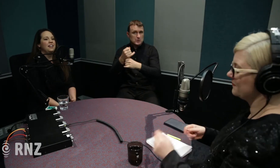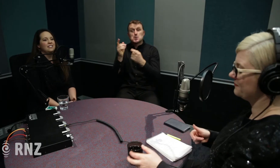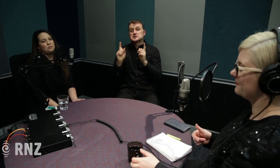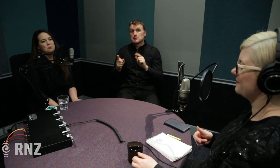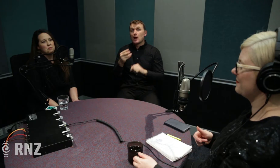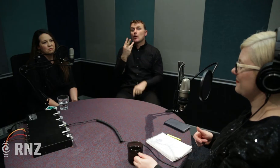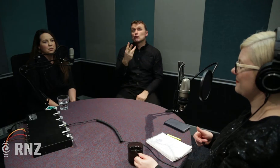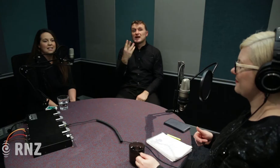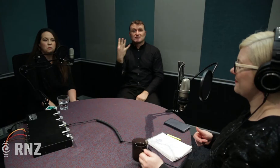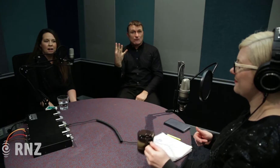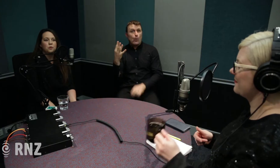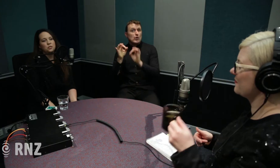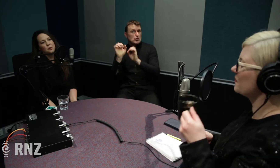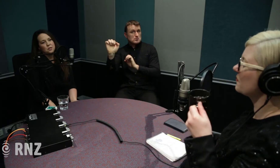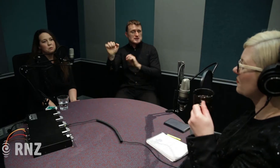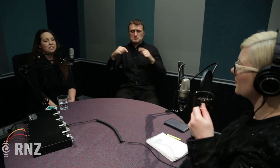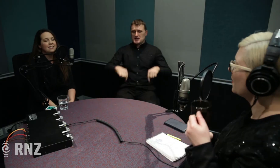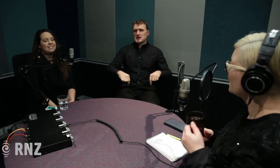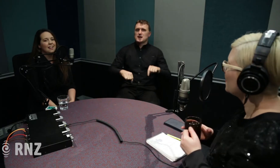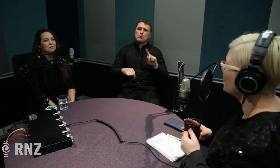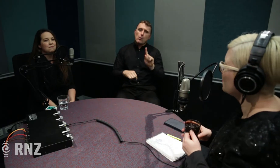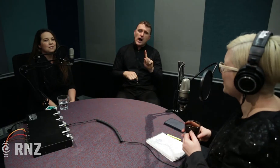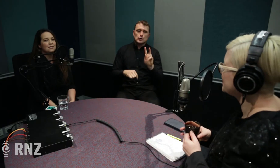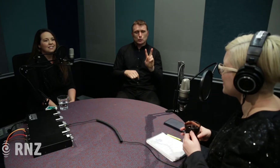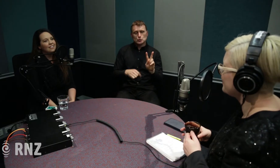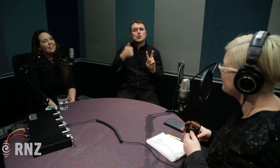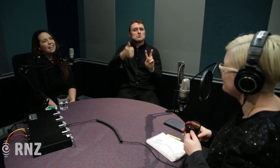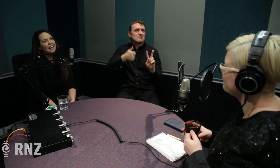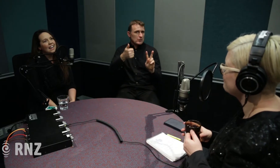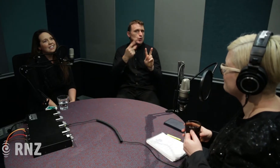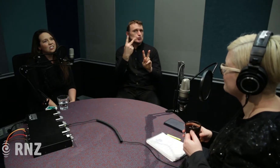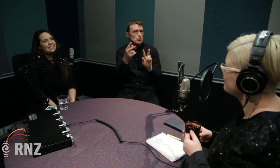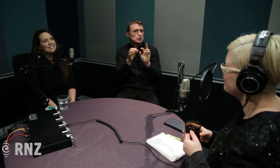we've just found our deaf community prefers either 1 or 2 interpreters. Why is that?